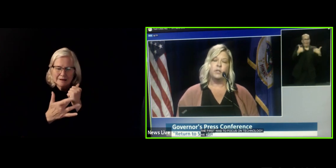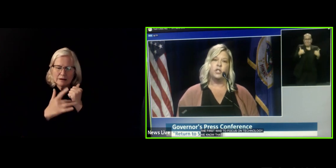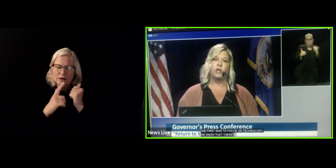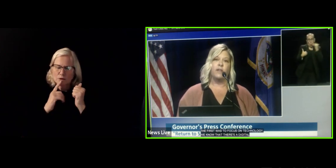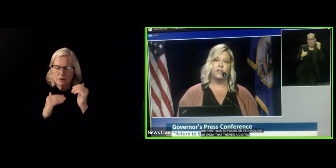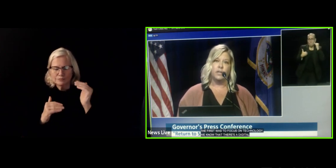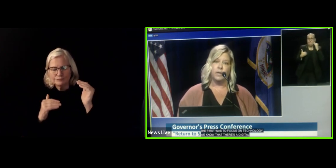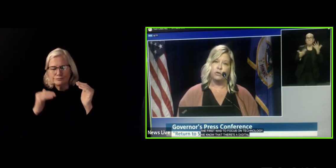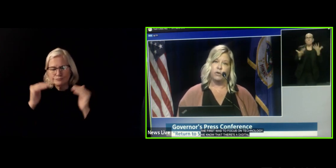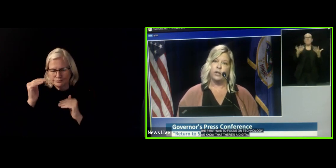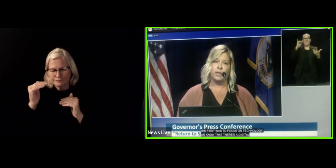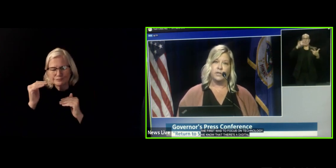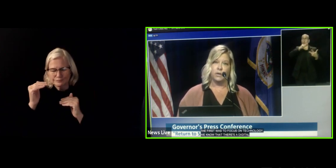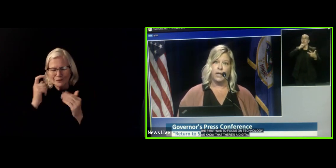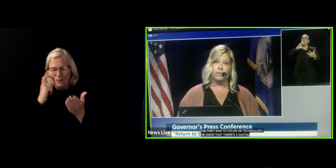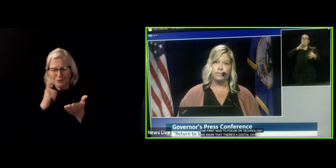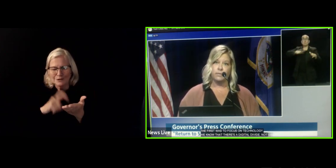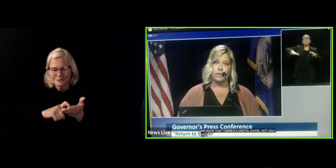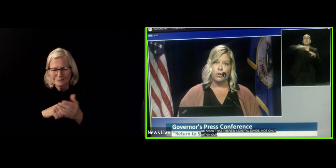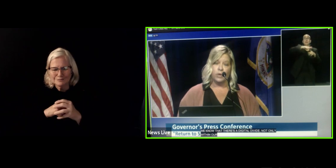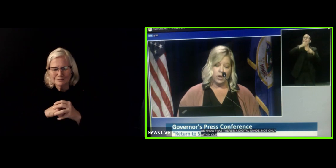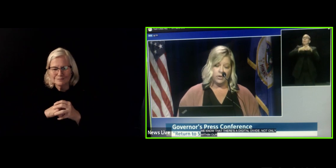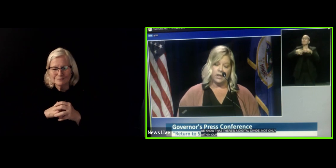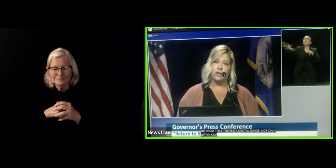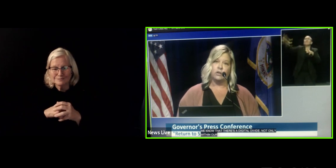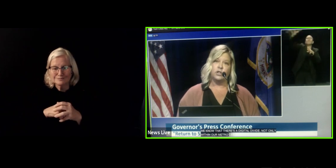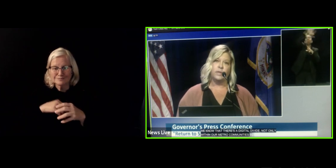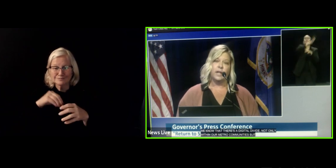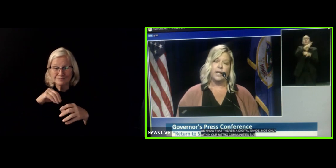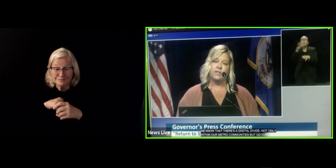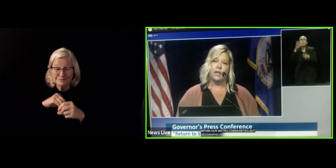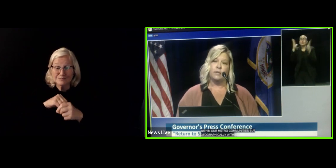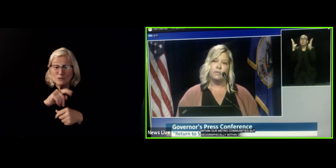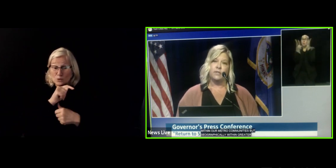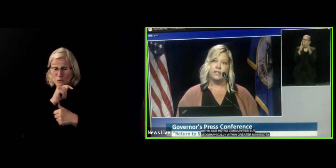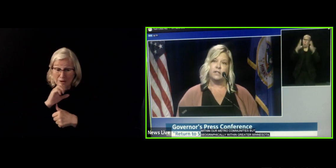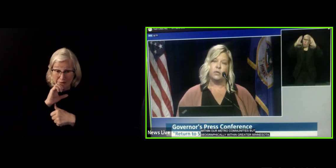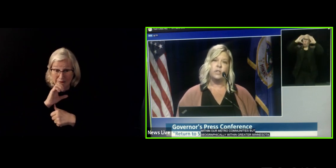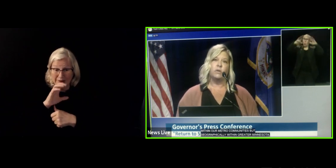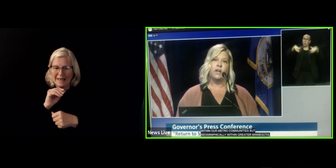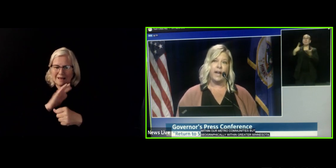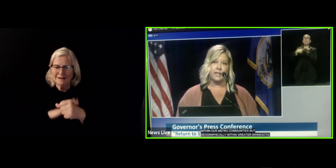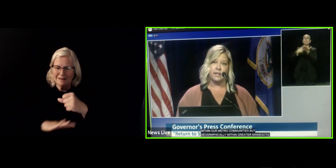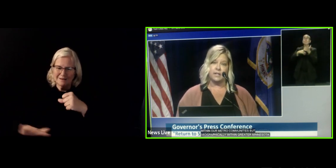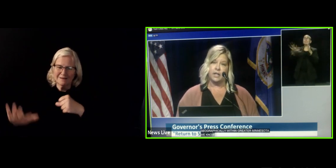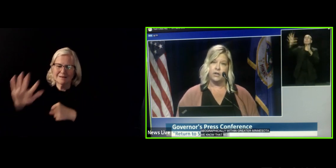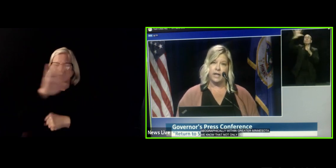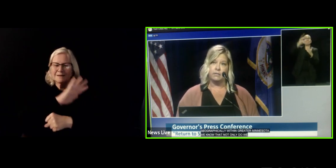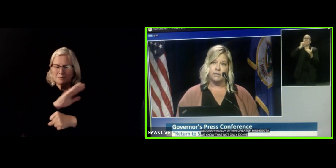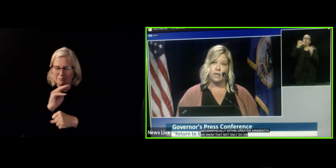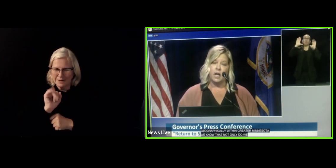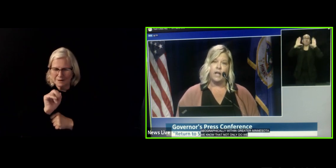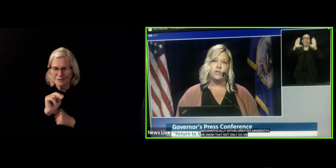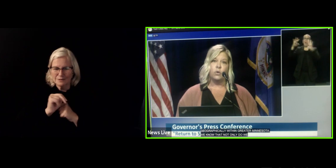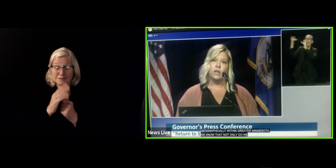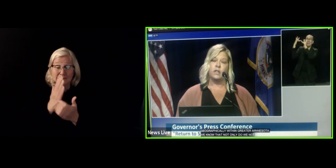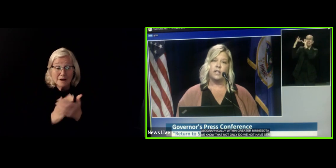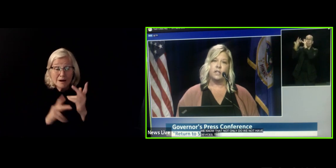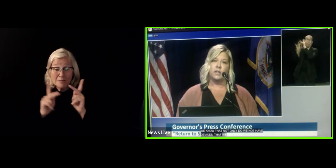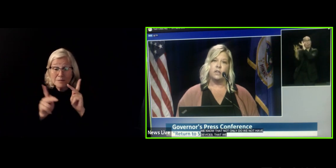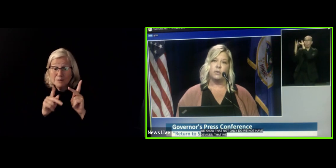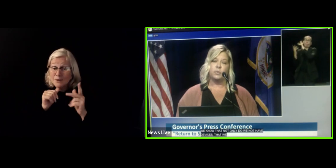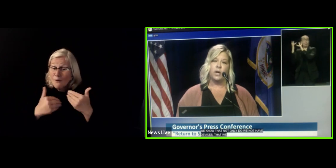but geographically within greater Minnesota. We know that not only do we not have devices, that we don't have access to internet. And so one of